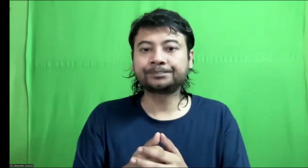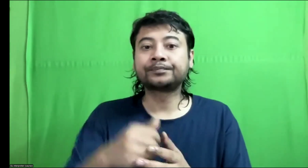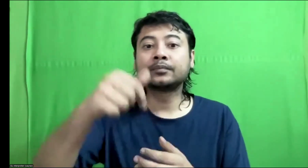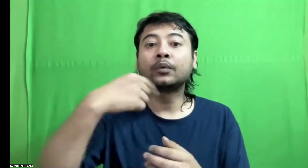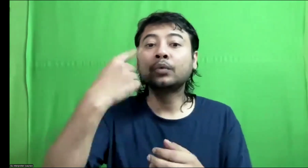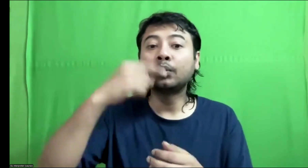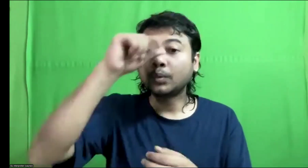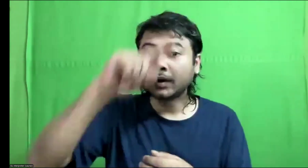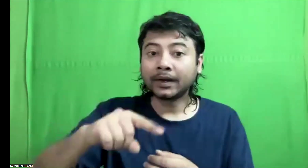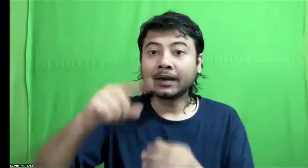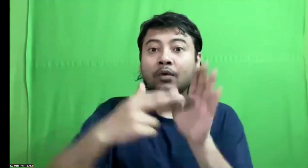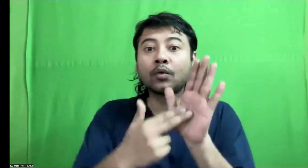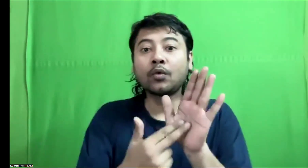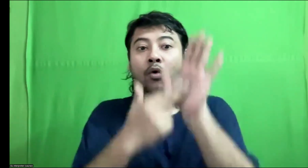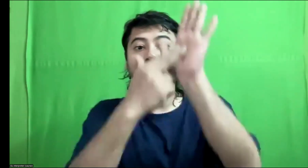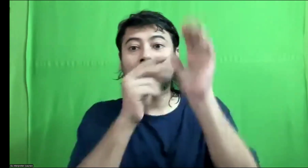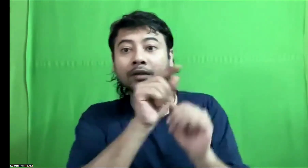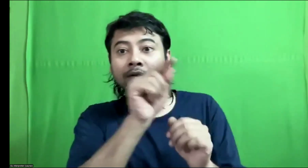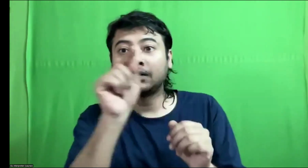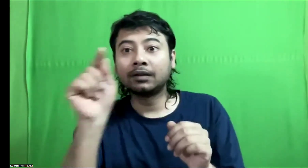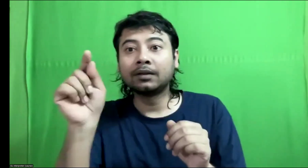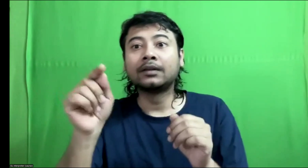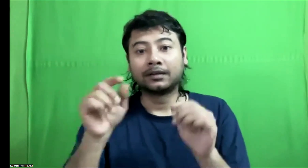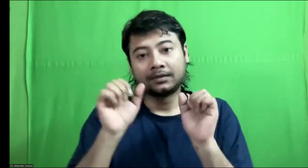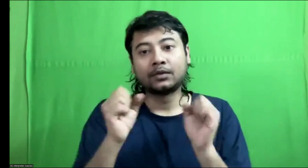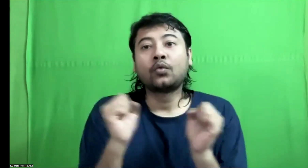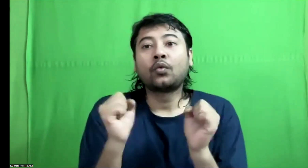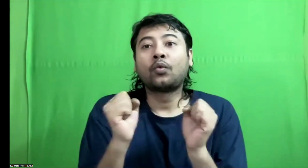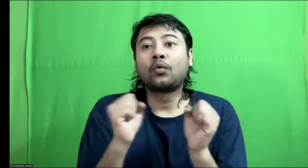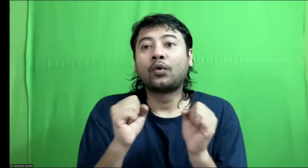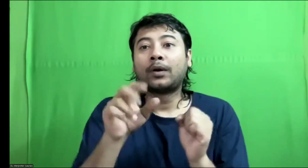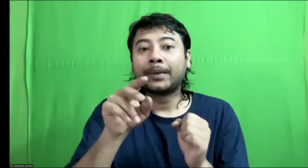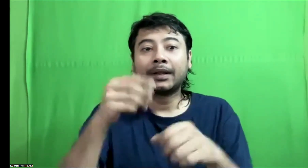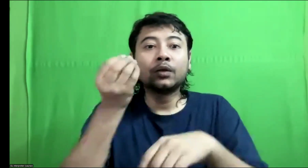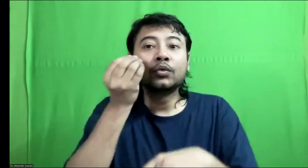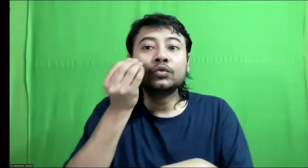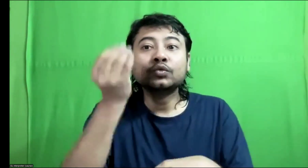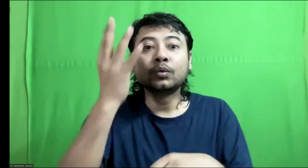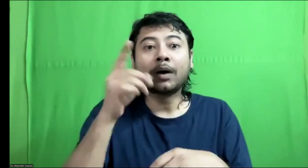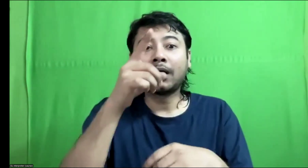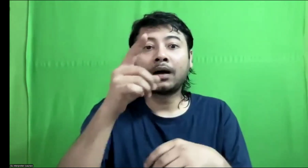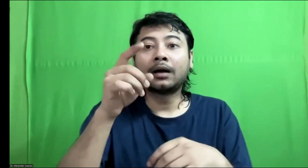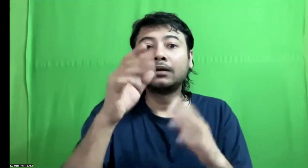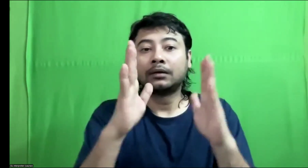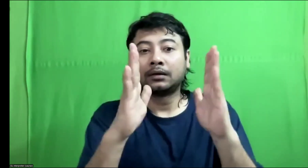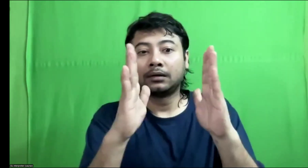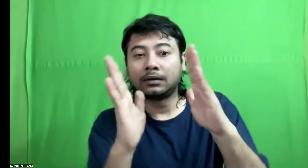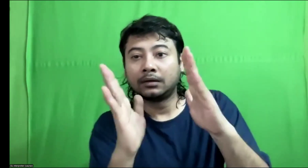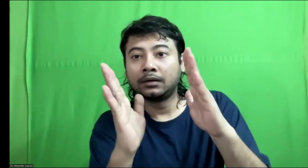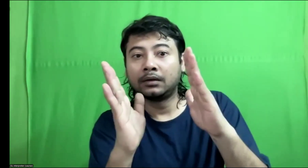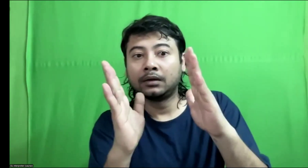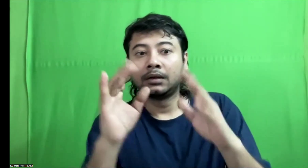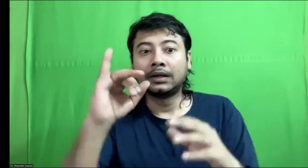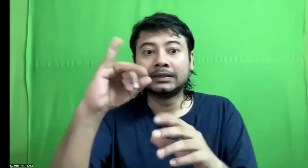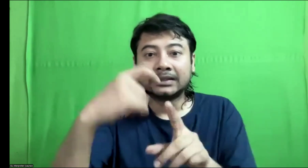cold and it would be difficult to get up in the morning. But still, this is a very auspicious month. So taking a bath early